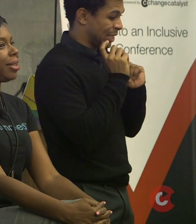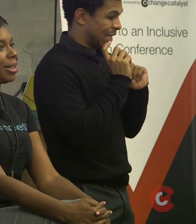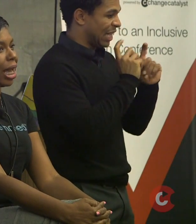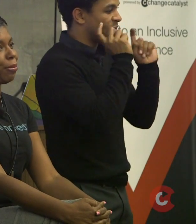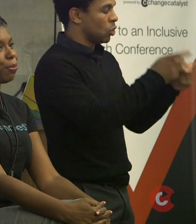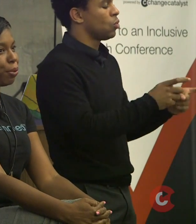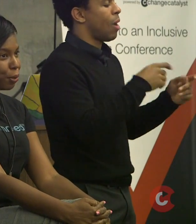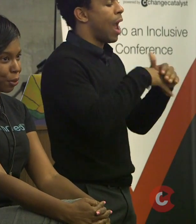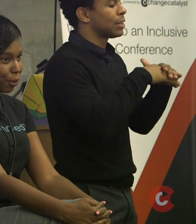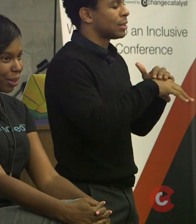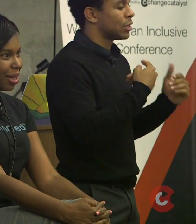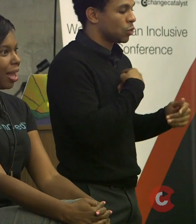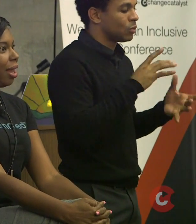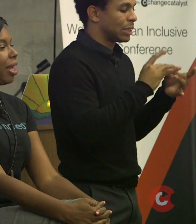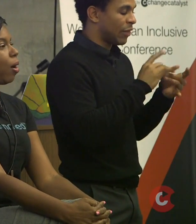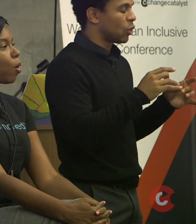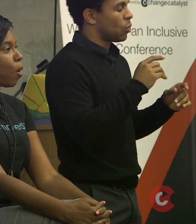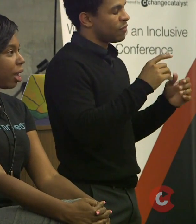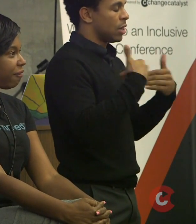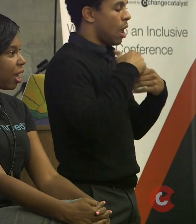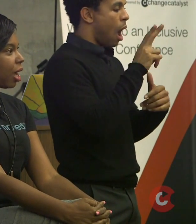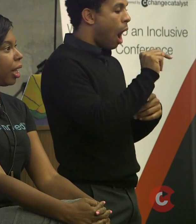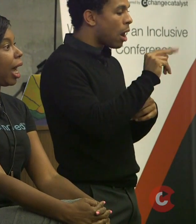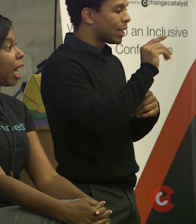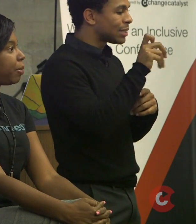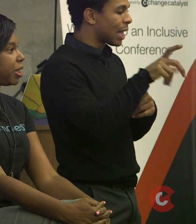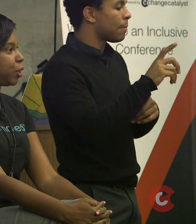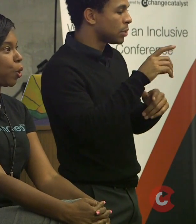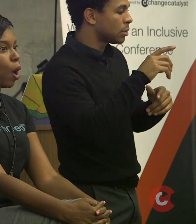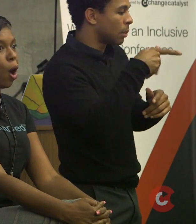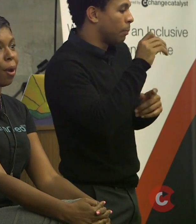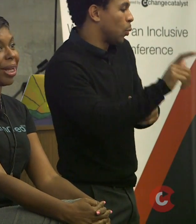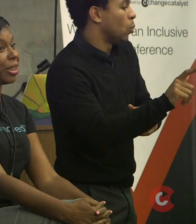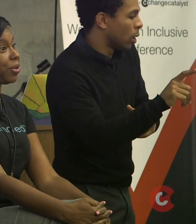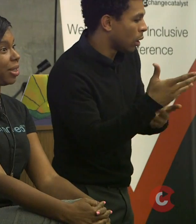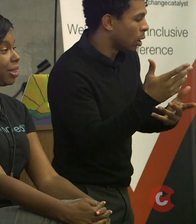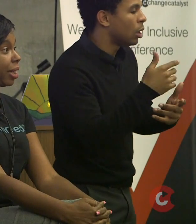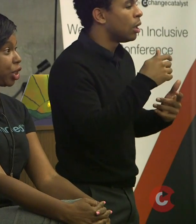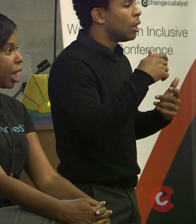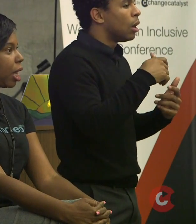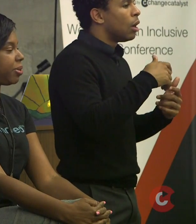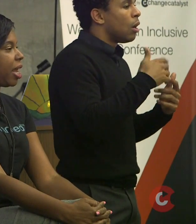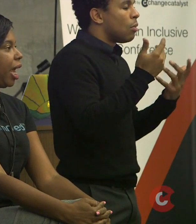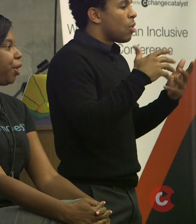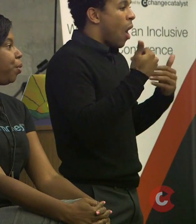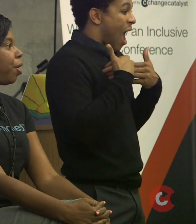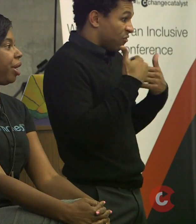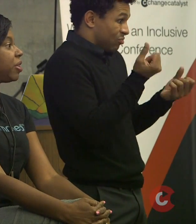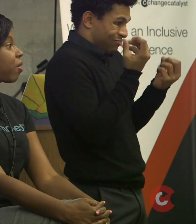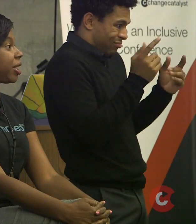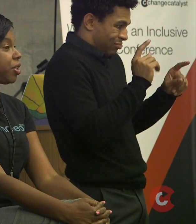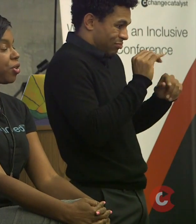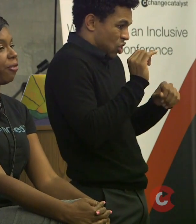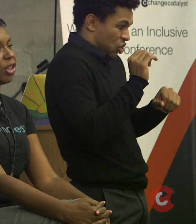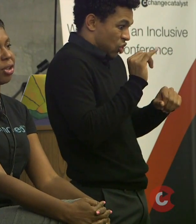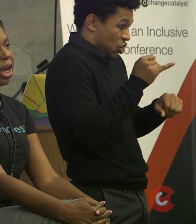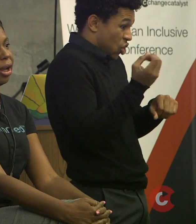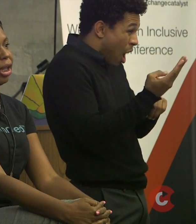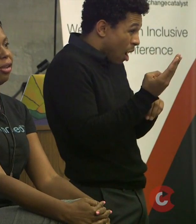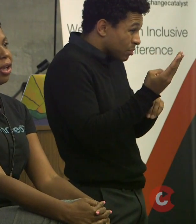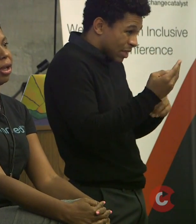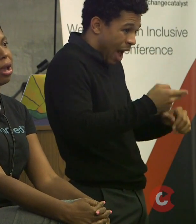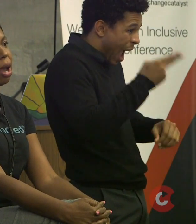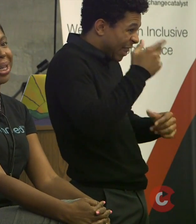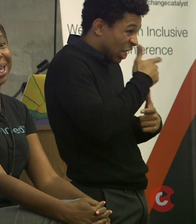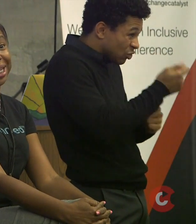there is an untapped pool that are qualified, high potential, already interested in tech jobs, and you aren't even scratching the surface. You're